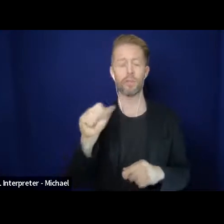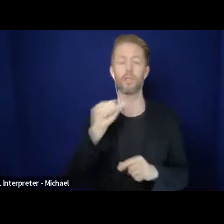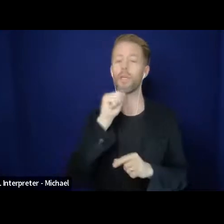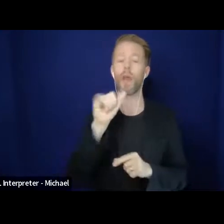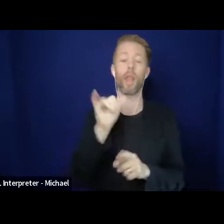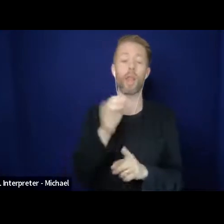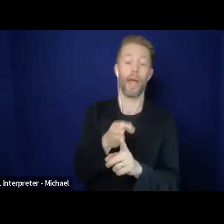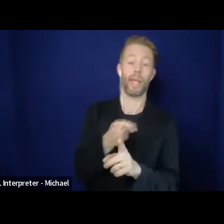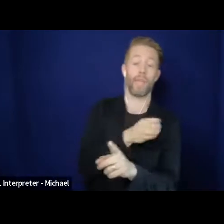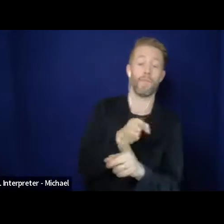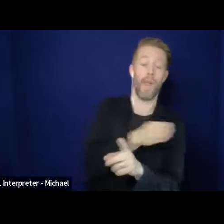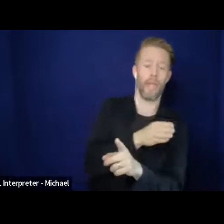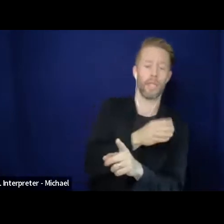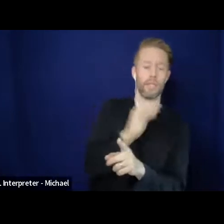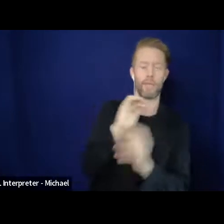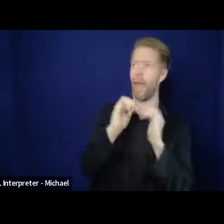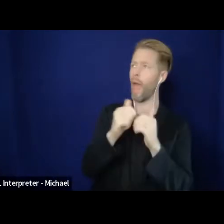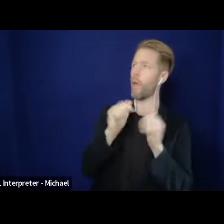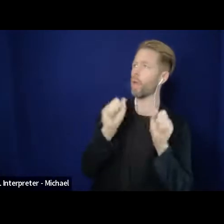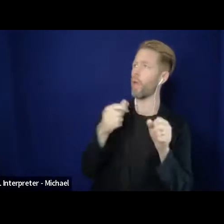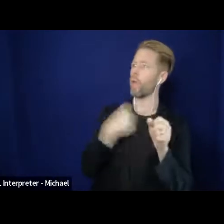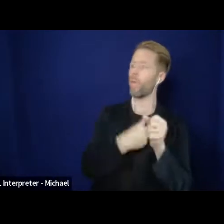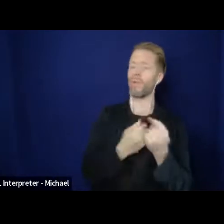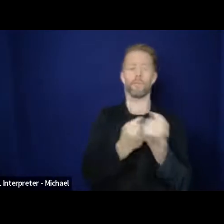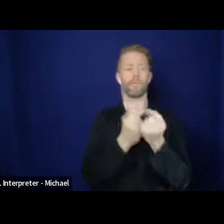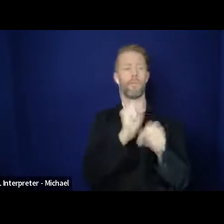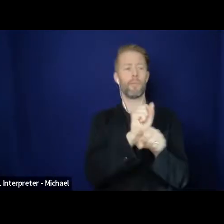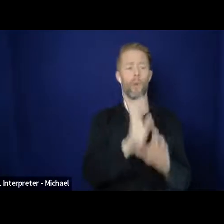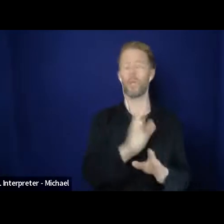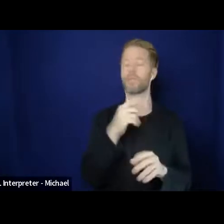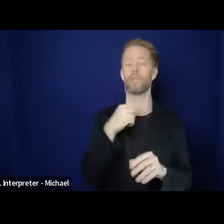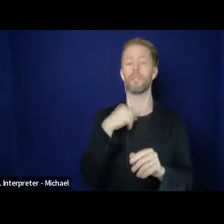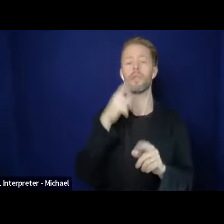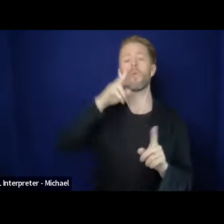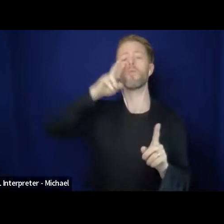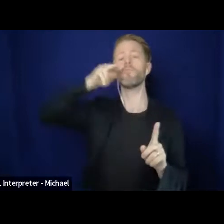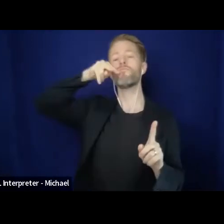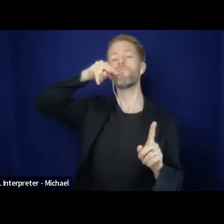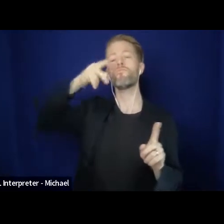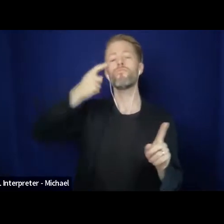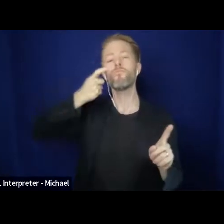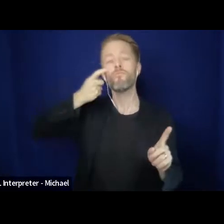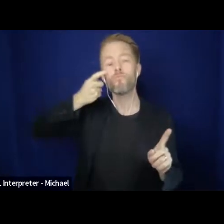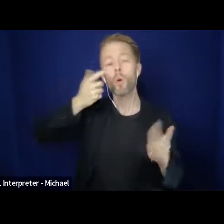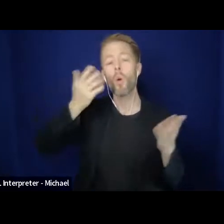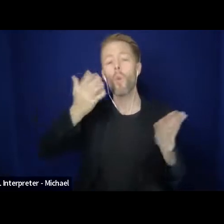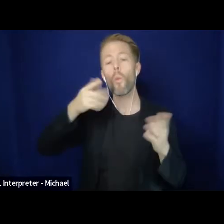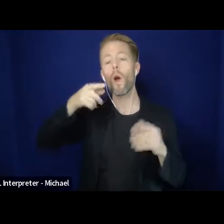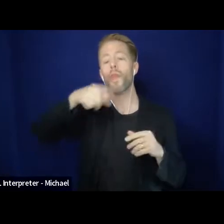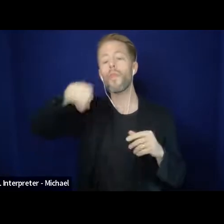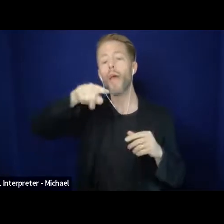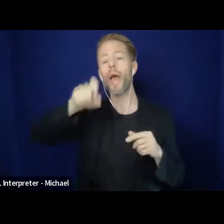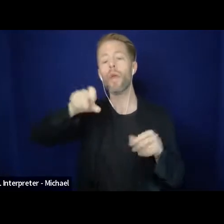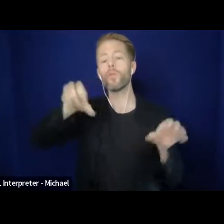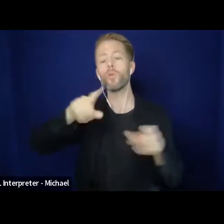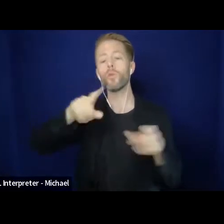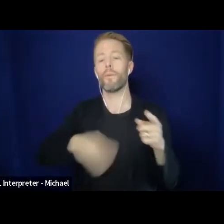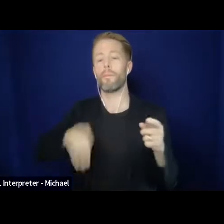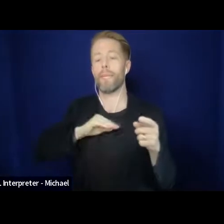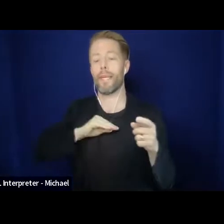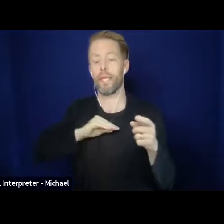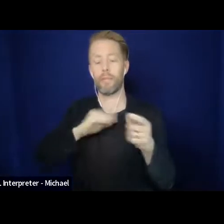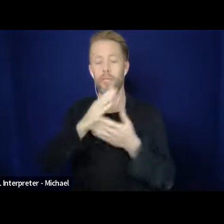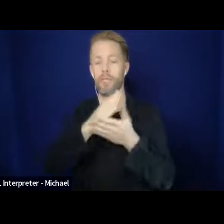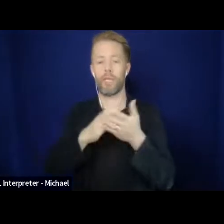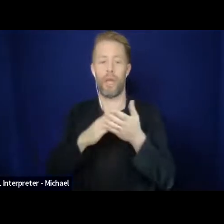to employees, rather they are used to determine what the employees must do to meet marks.